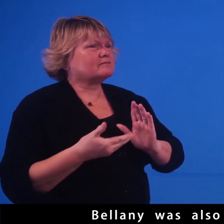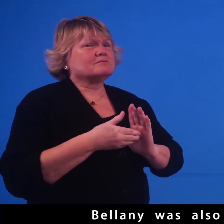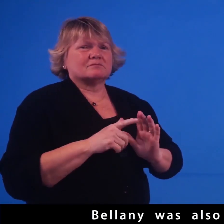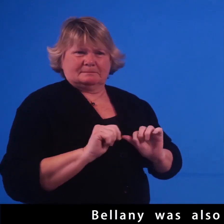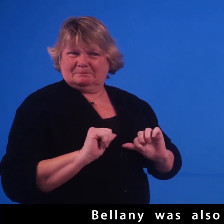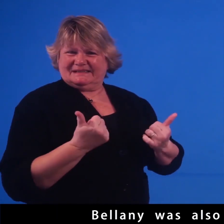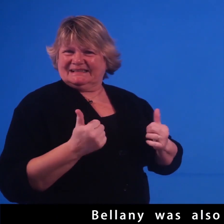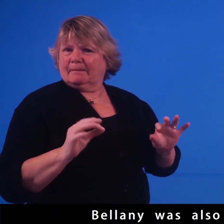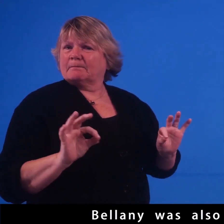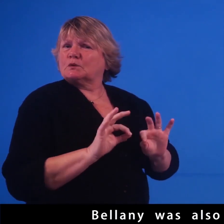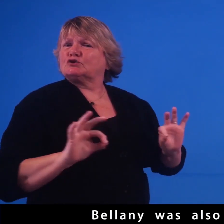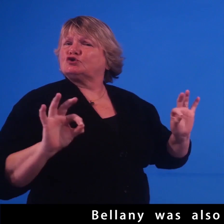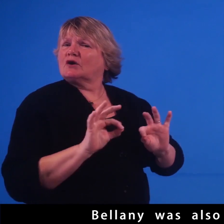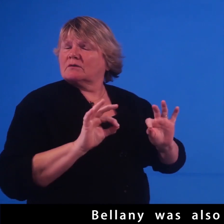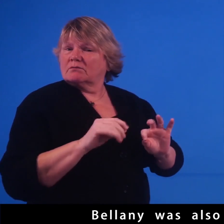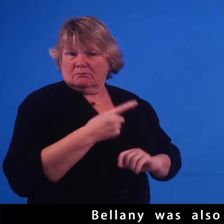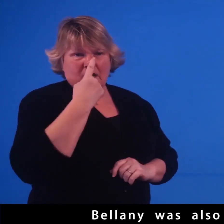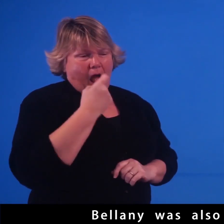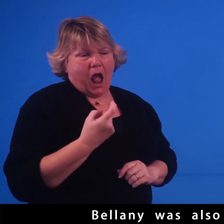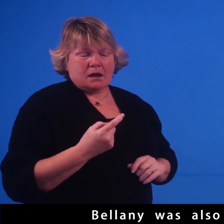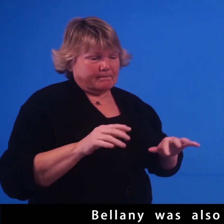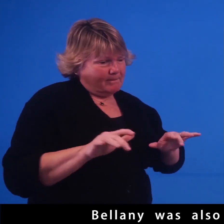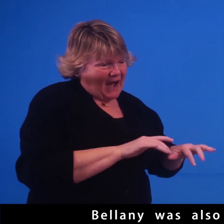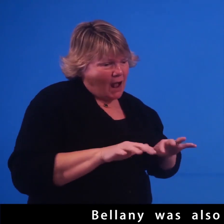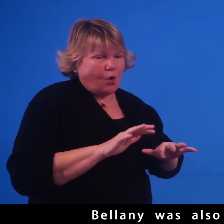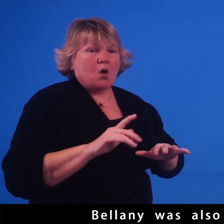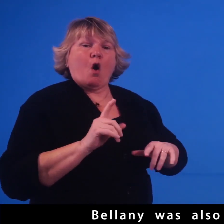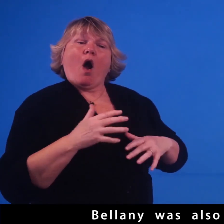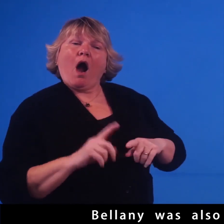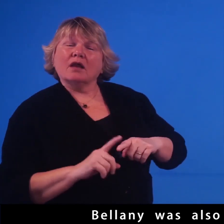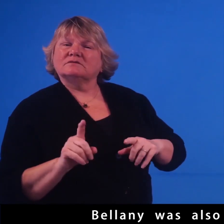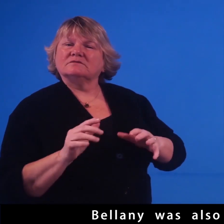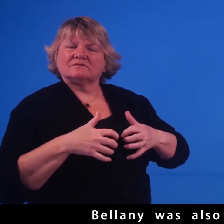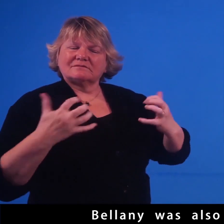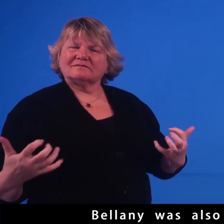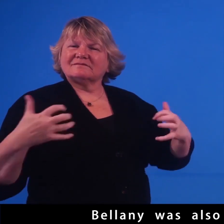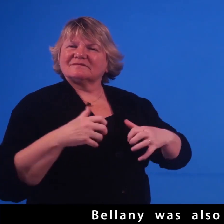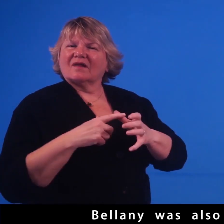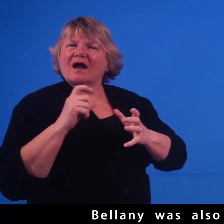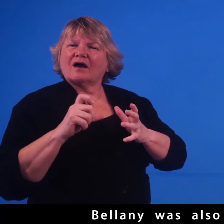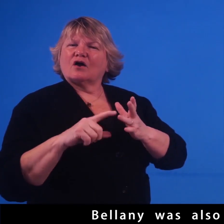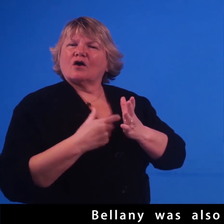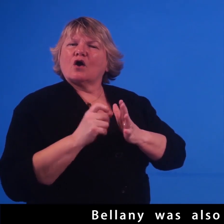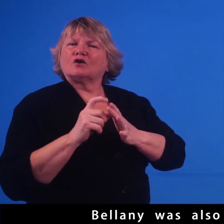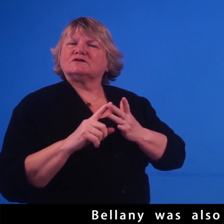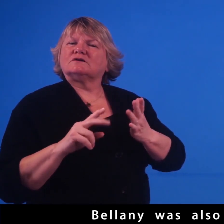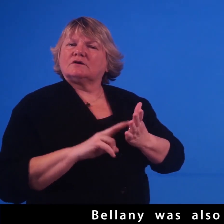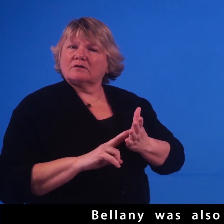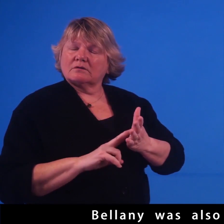Bellany was also a gifted musician who played both piano and accordion,